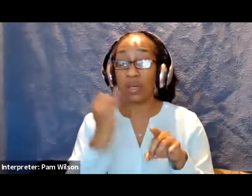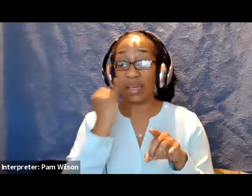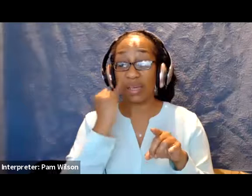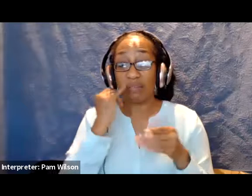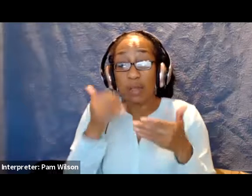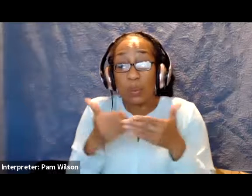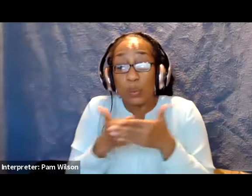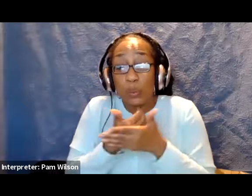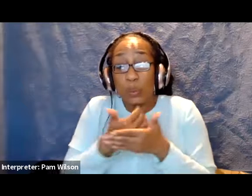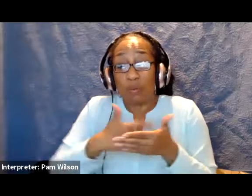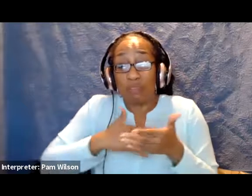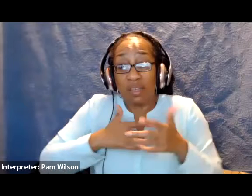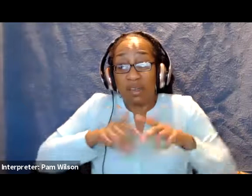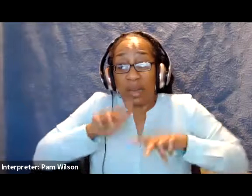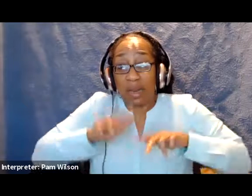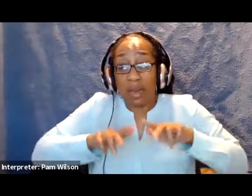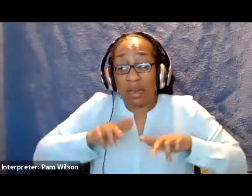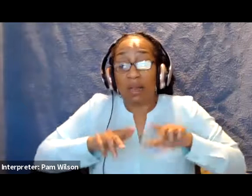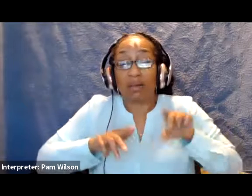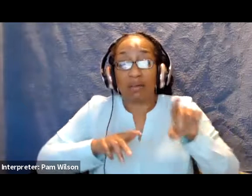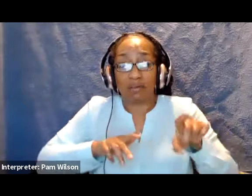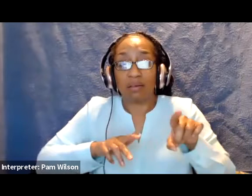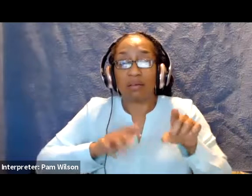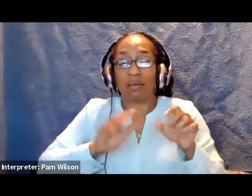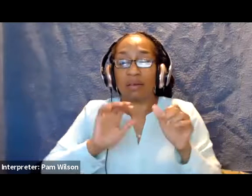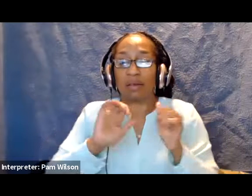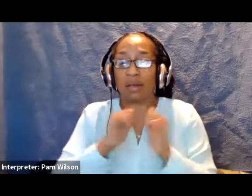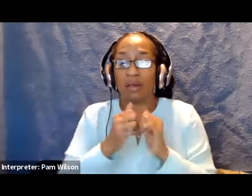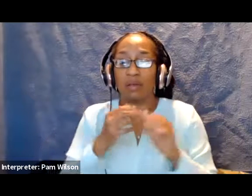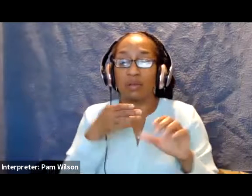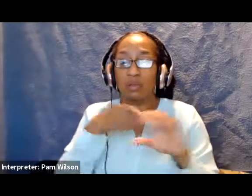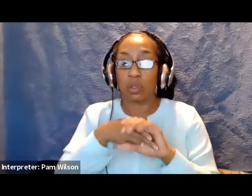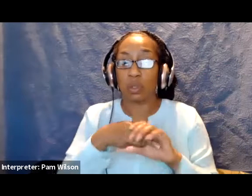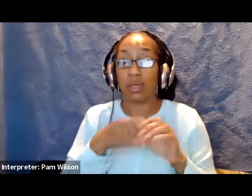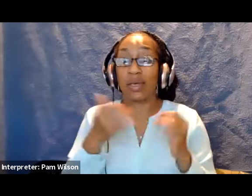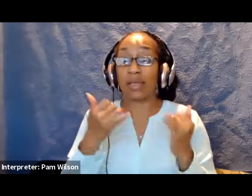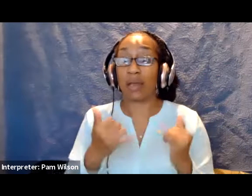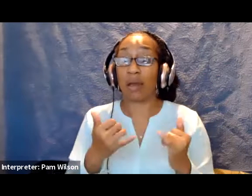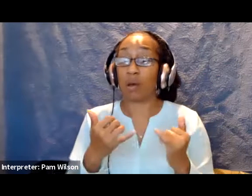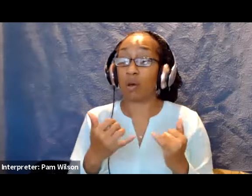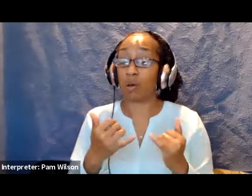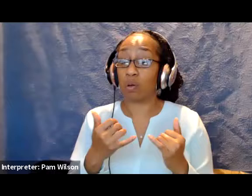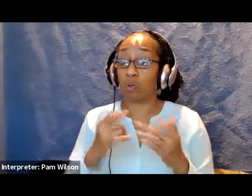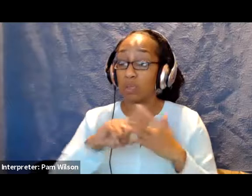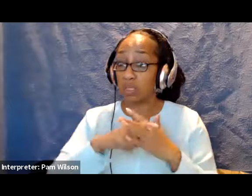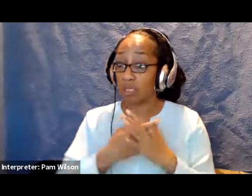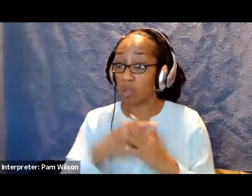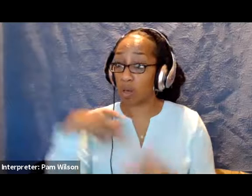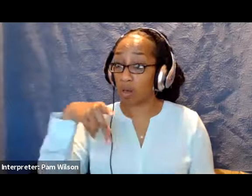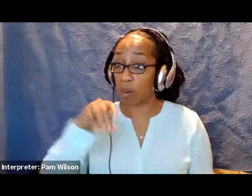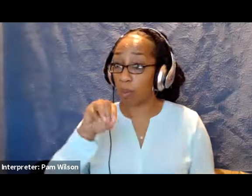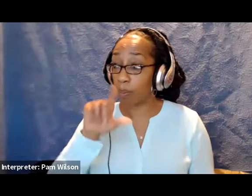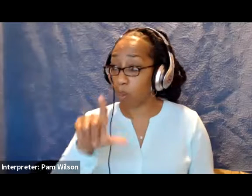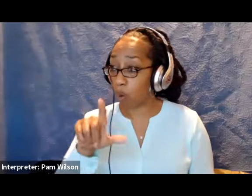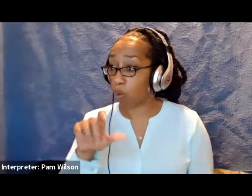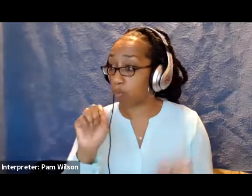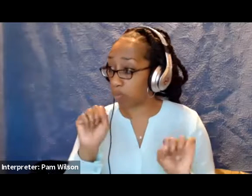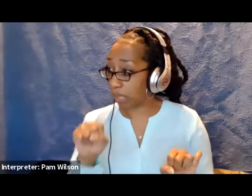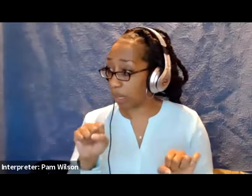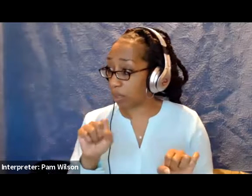this point, I'd like to implement the poll. If I can, Brooke, do you have that available?